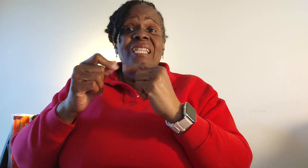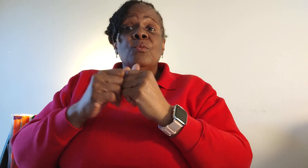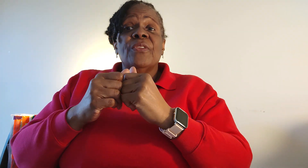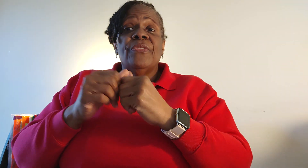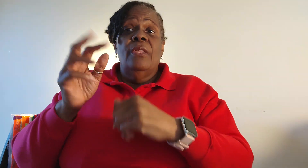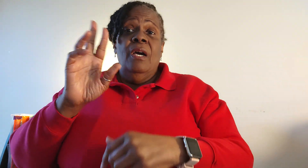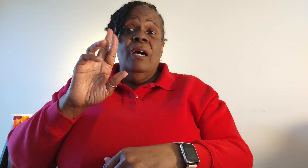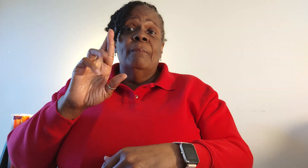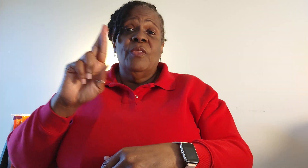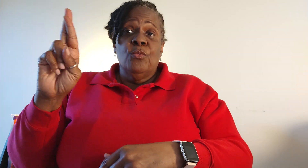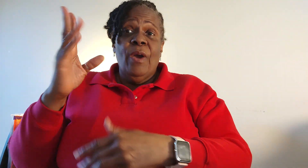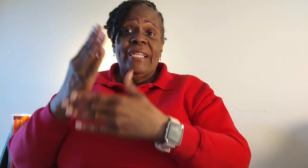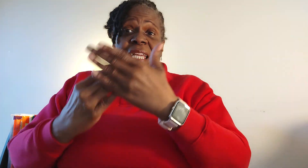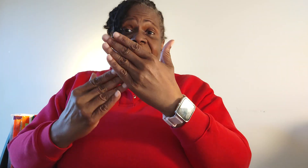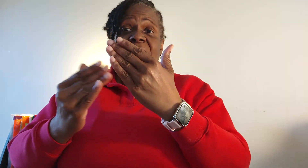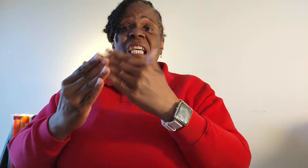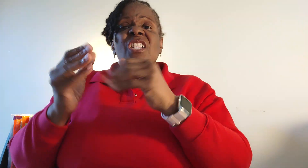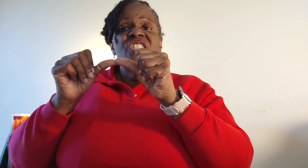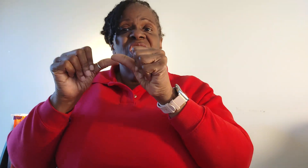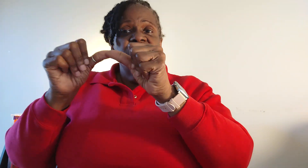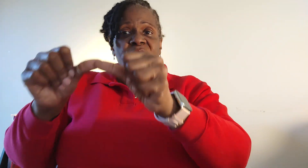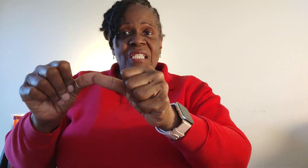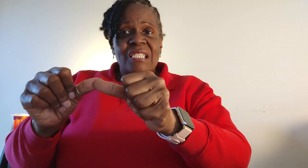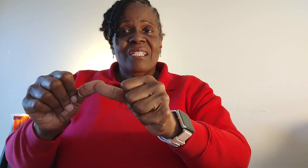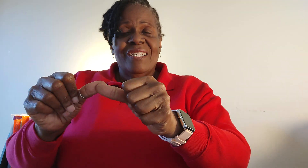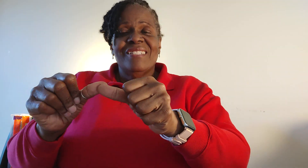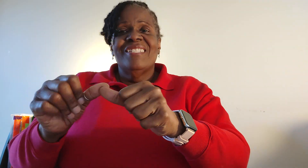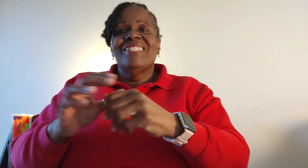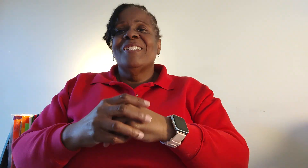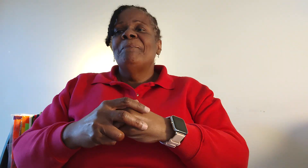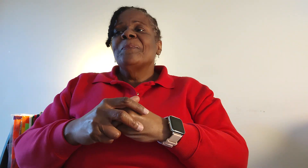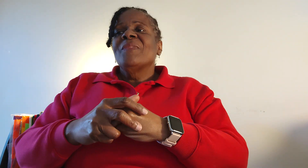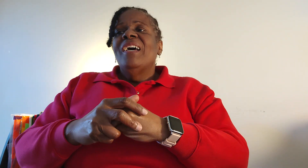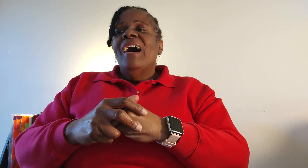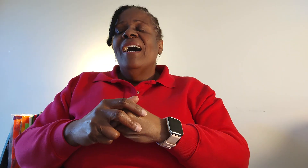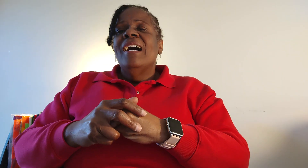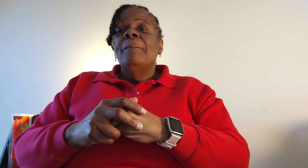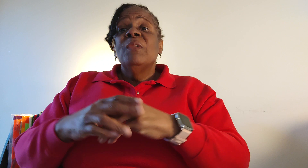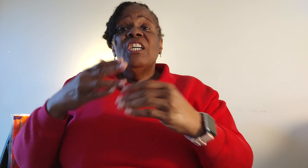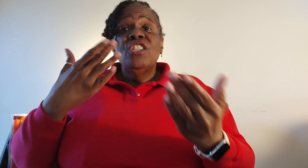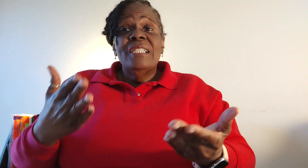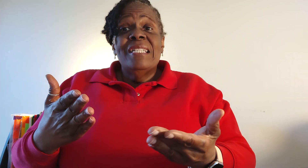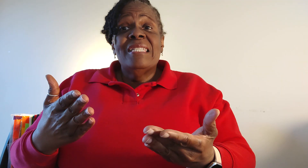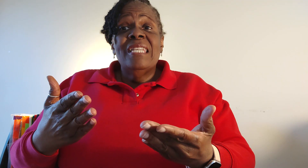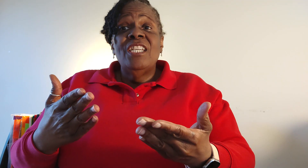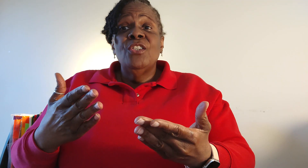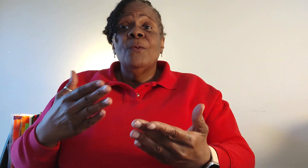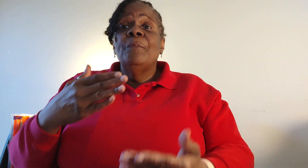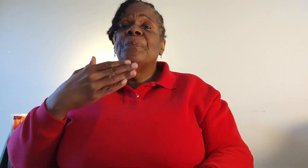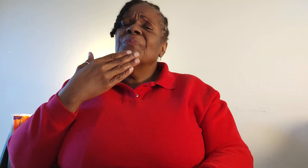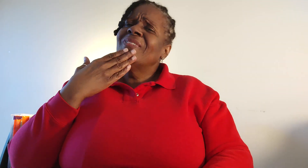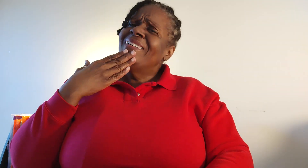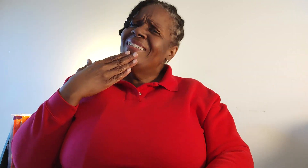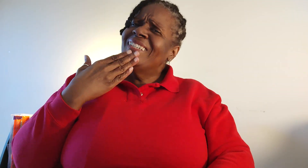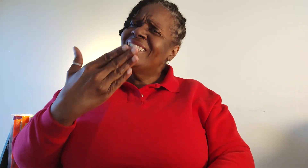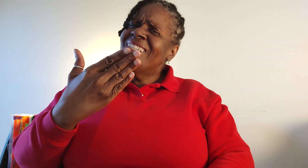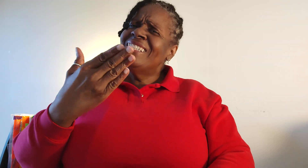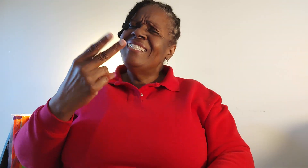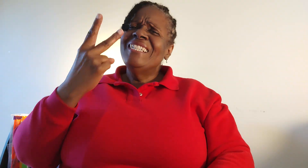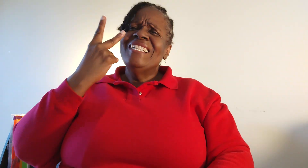with their right hand, just as long as it's consistent. Good to see you. Good